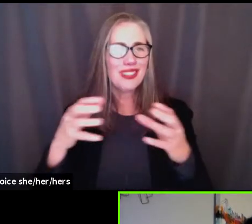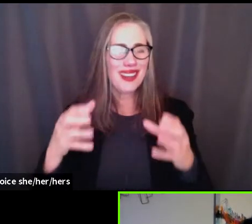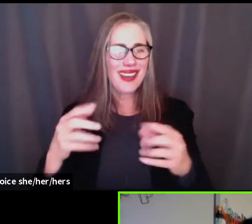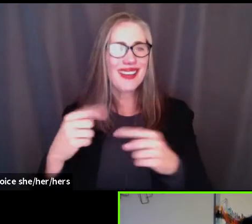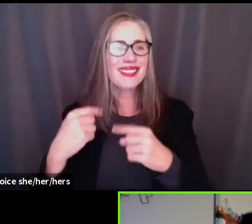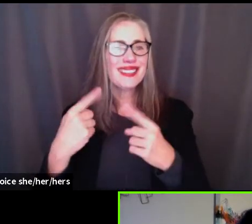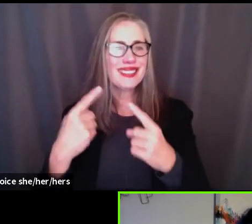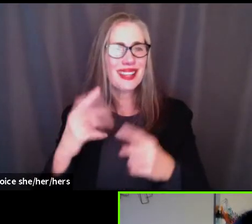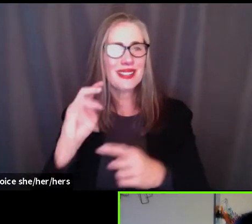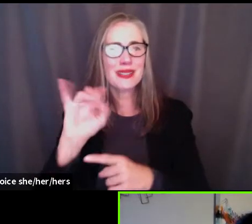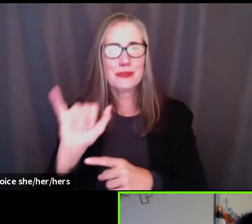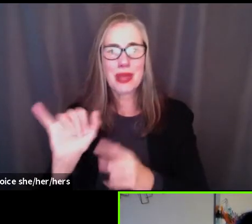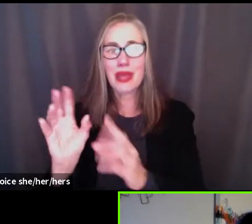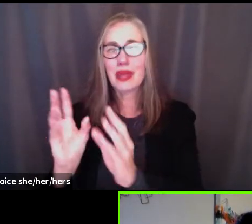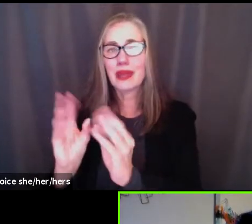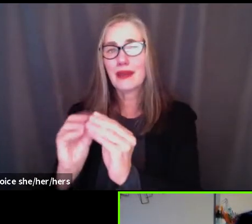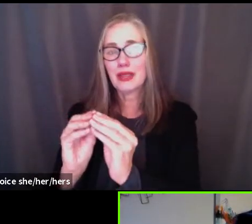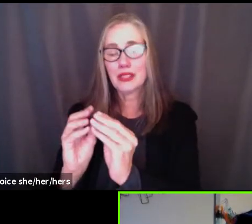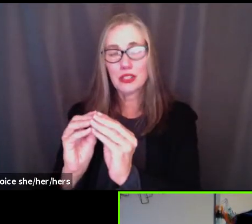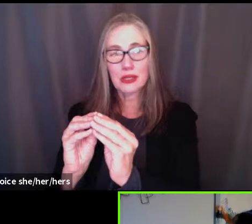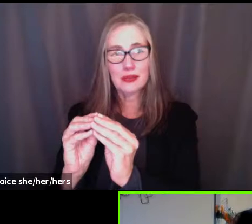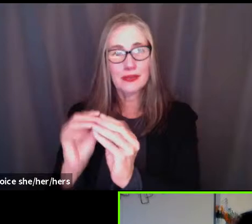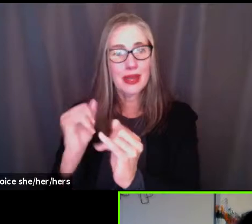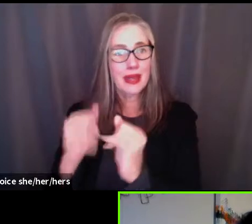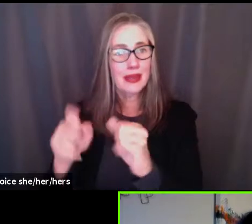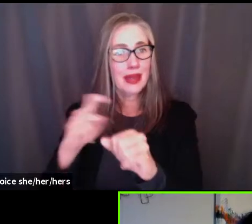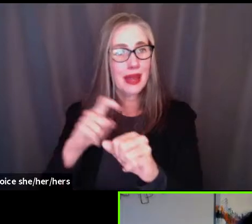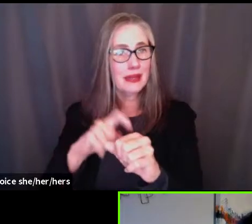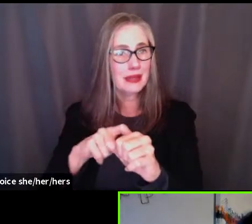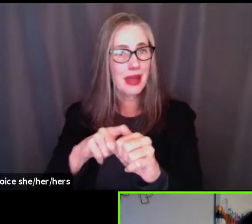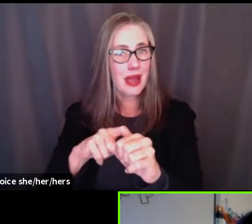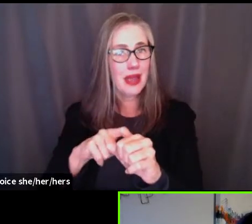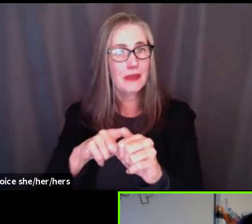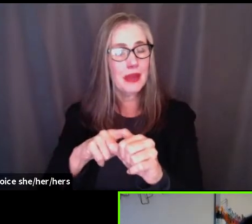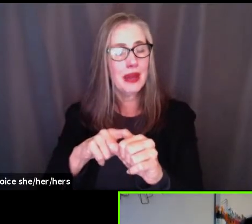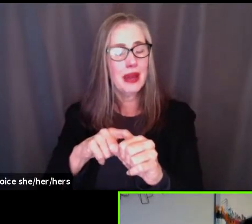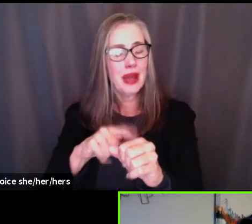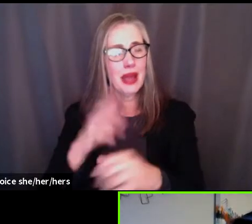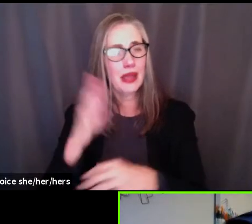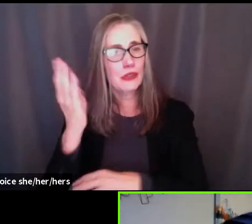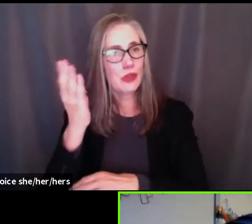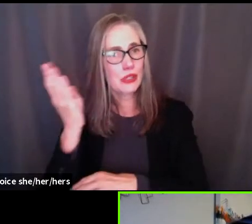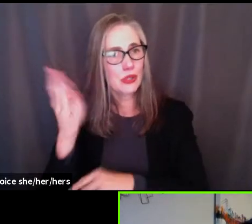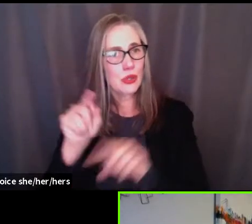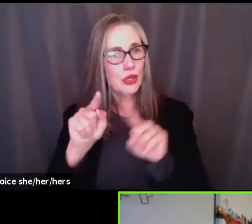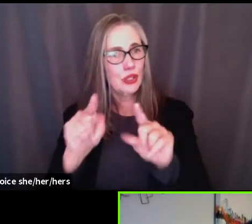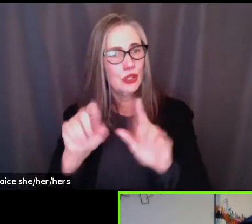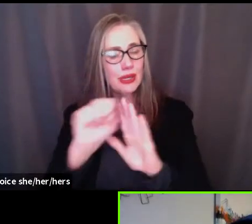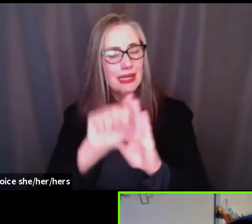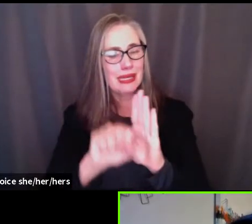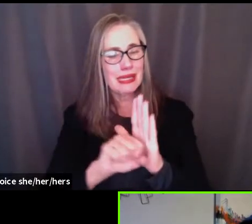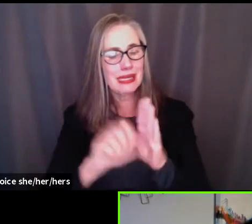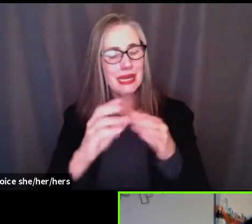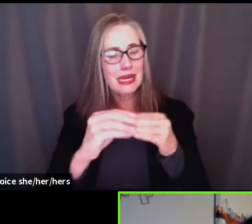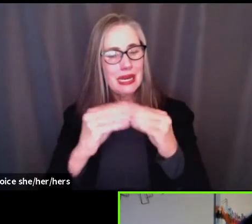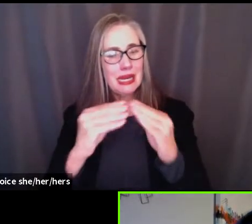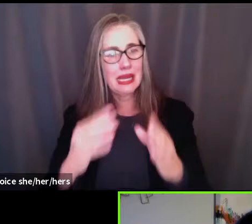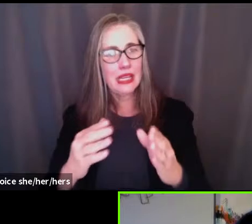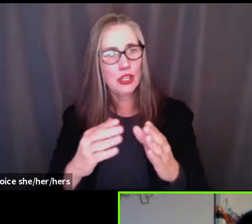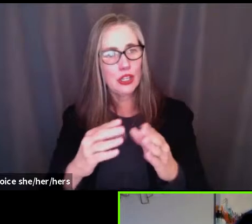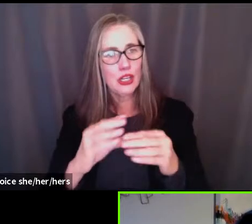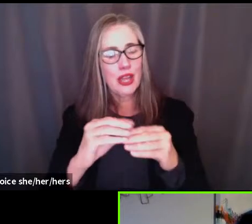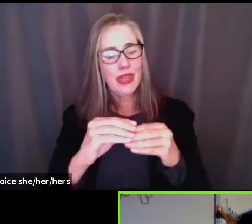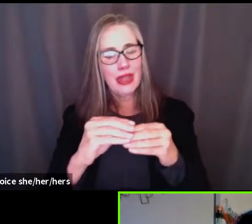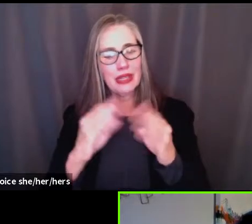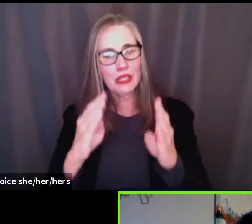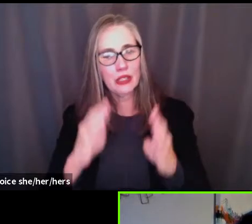May convention and since the last time that I addressed all of you at our state leadership conference. We